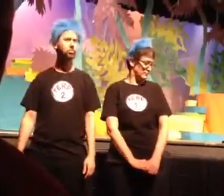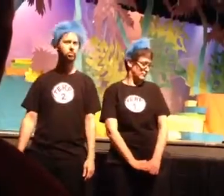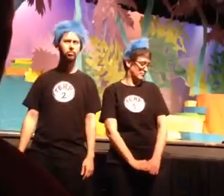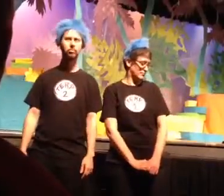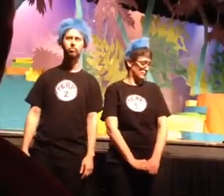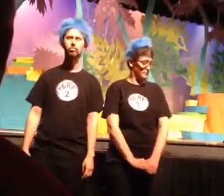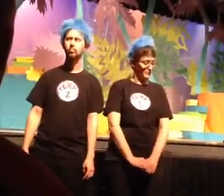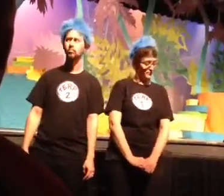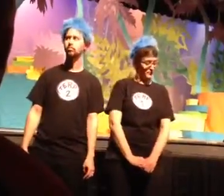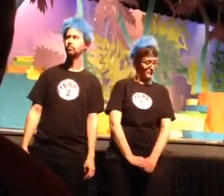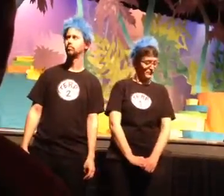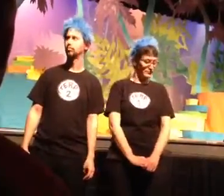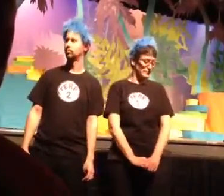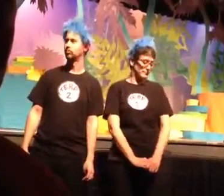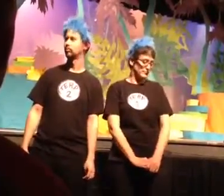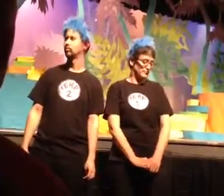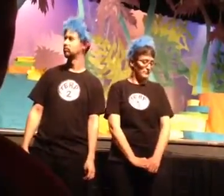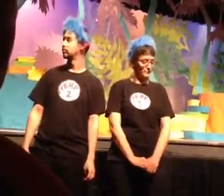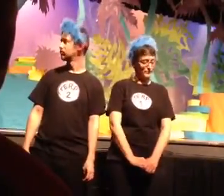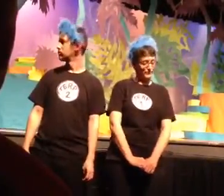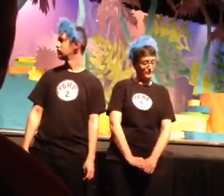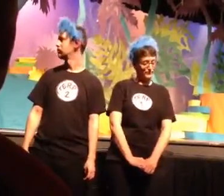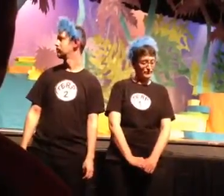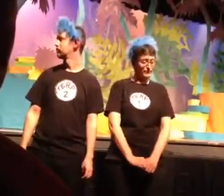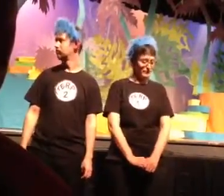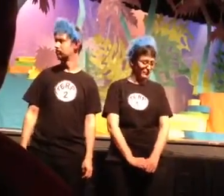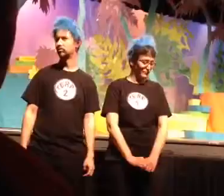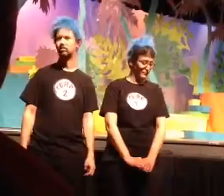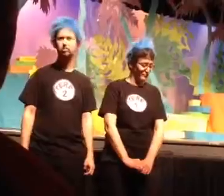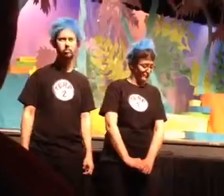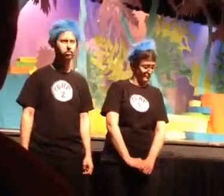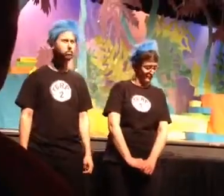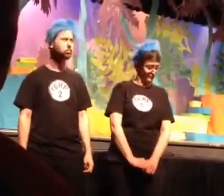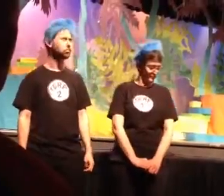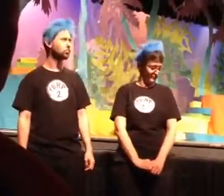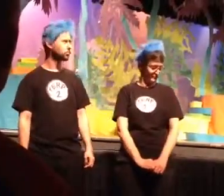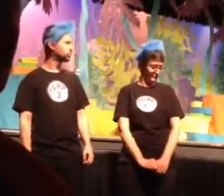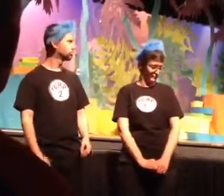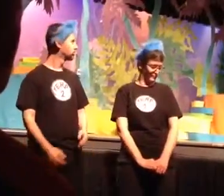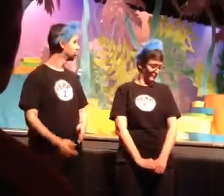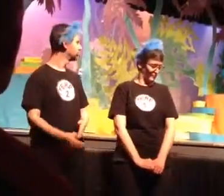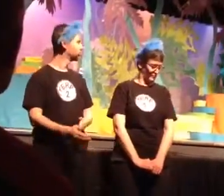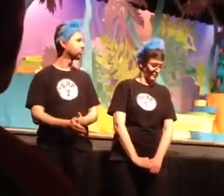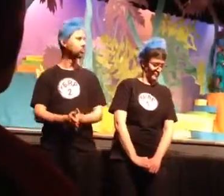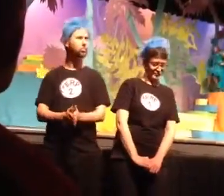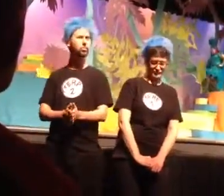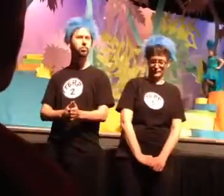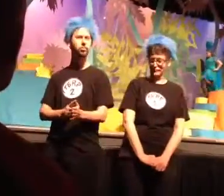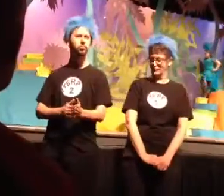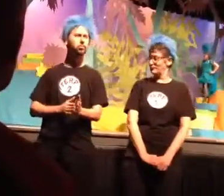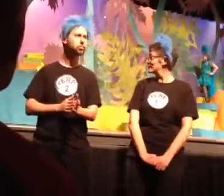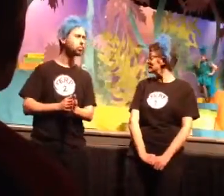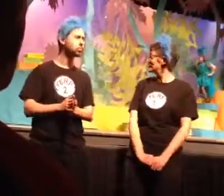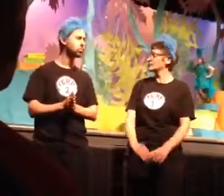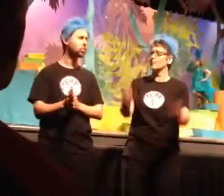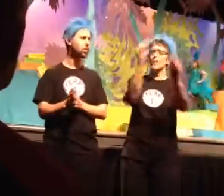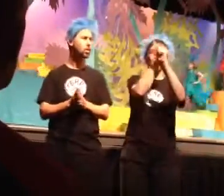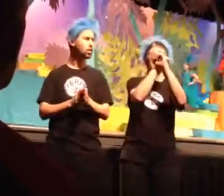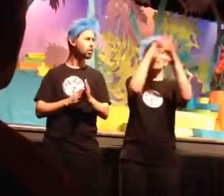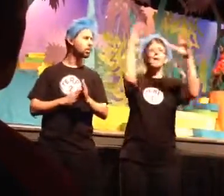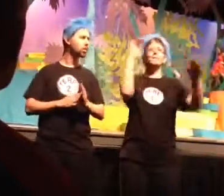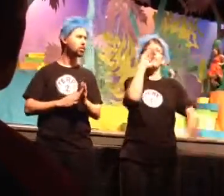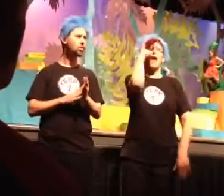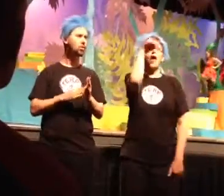What a... what a... what a... Now think of an elephant!